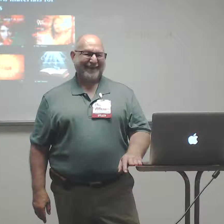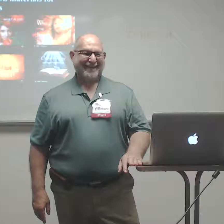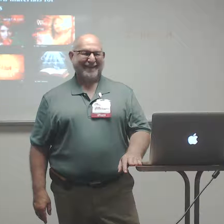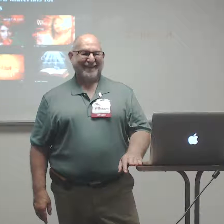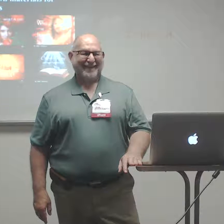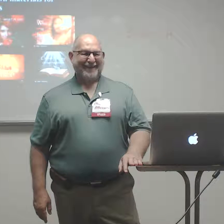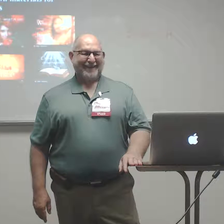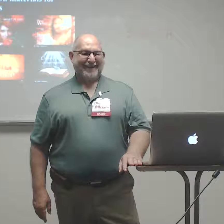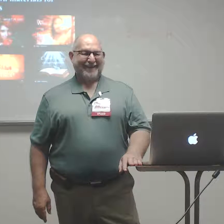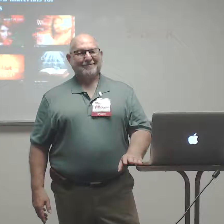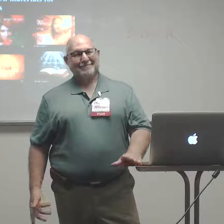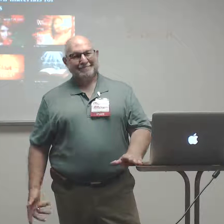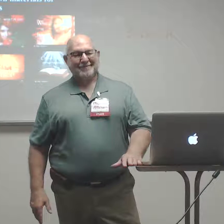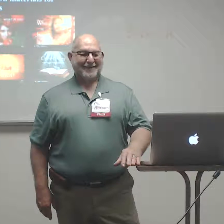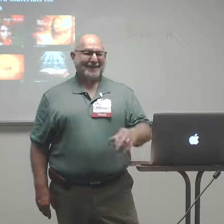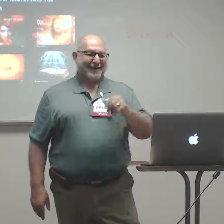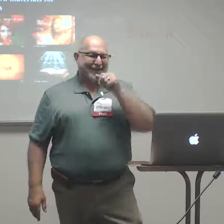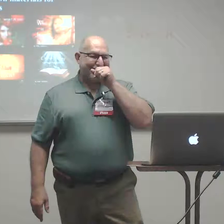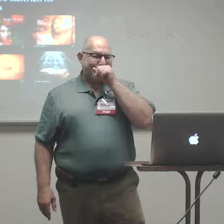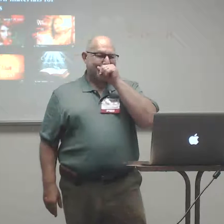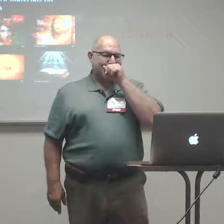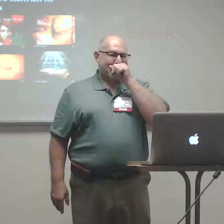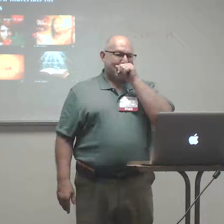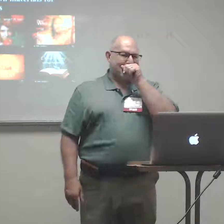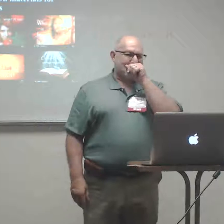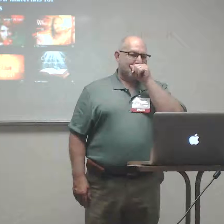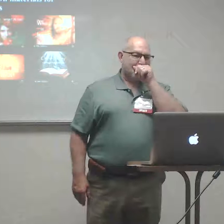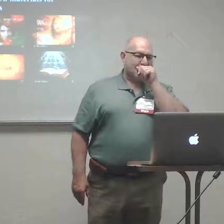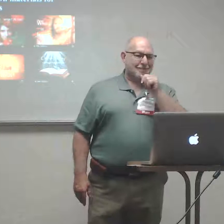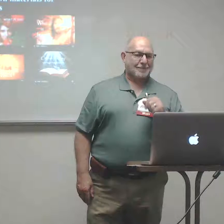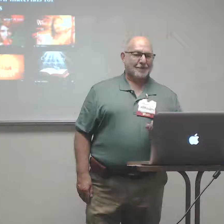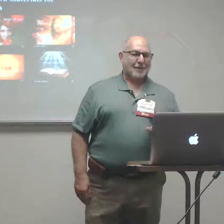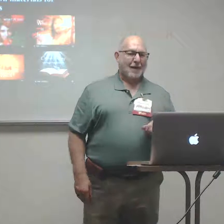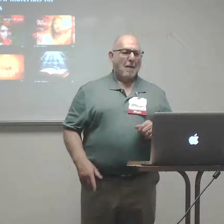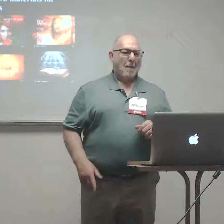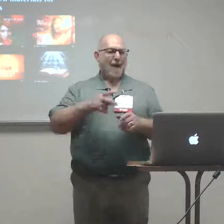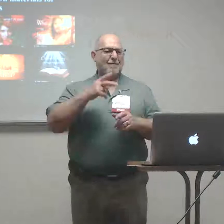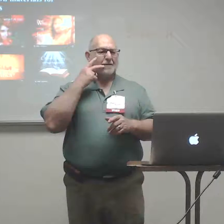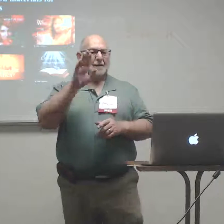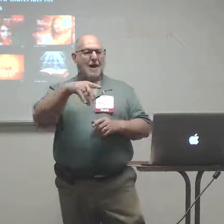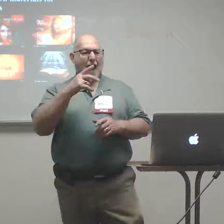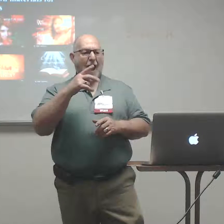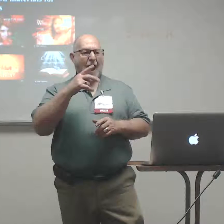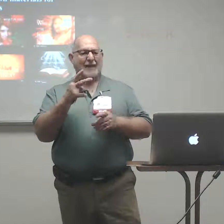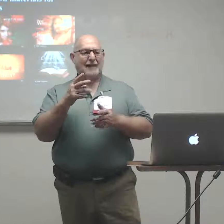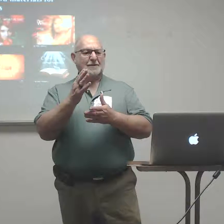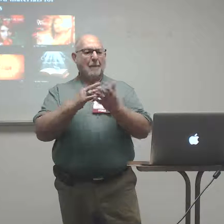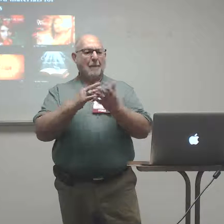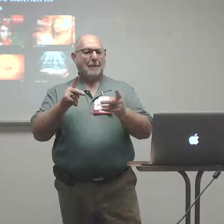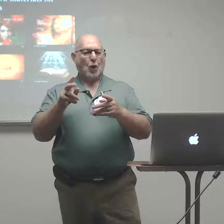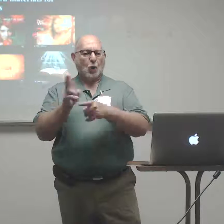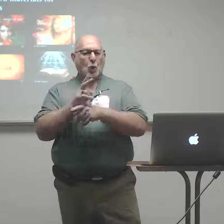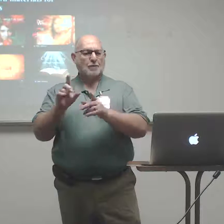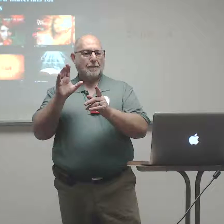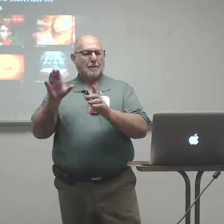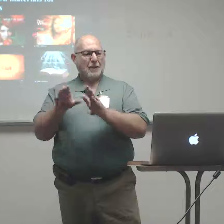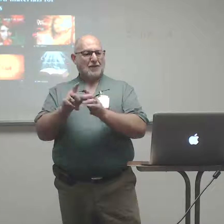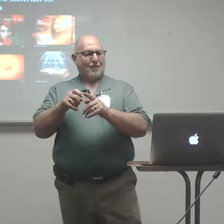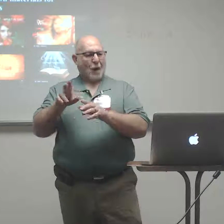other people's pictures and make it your own intellectual property there. But I've seen some people use pictures. I've seen